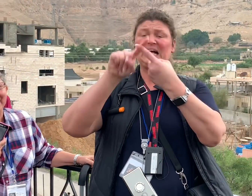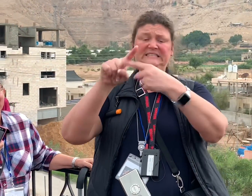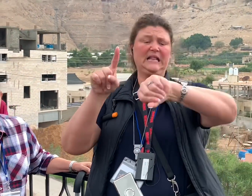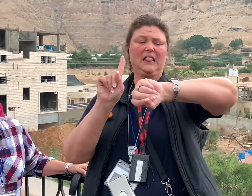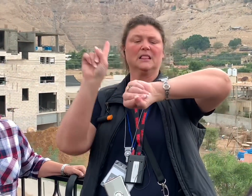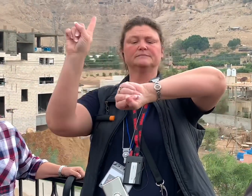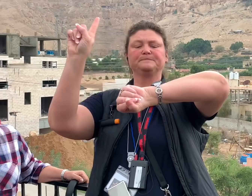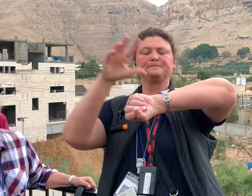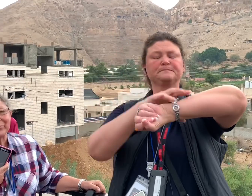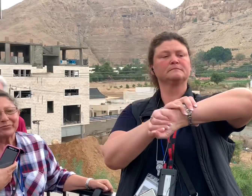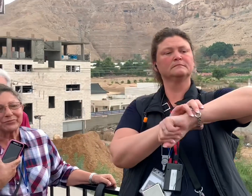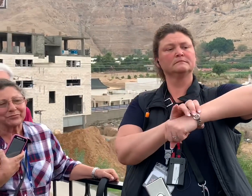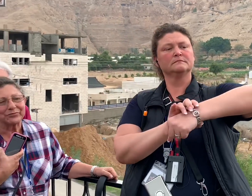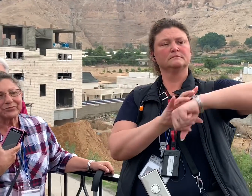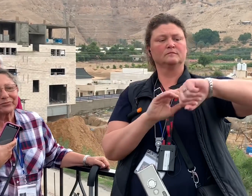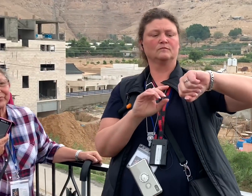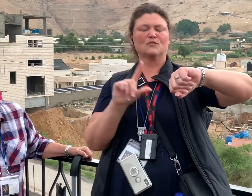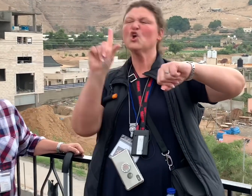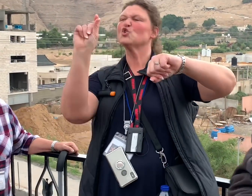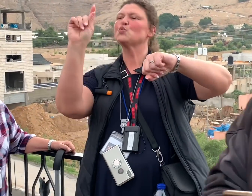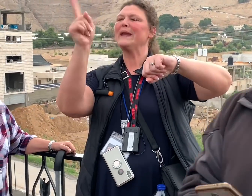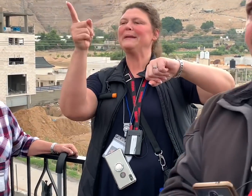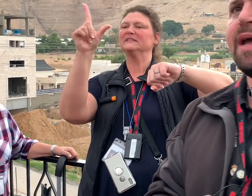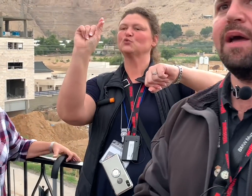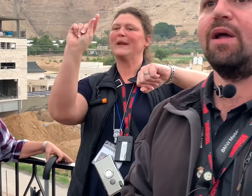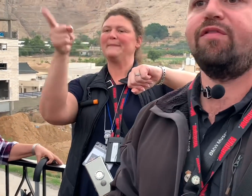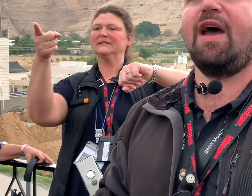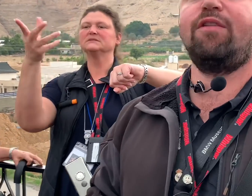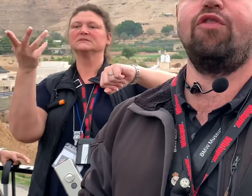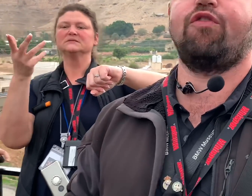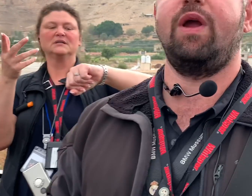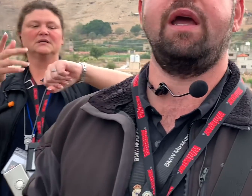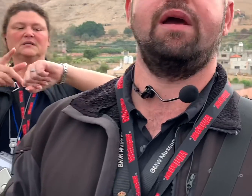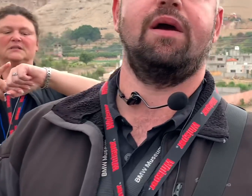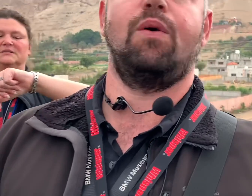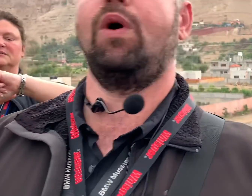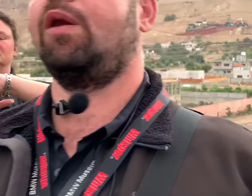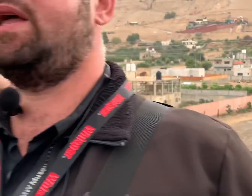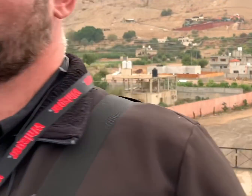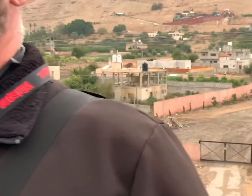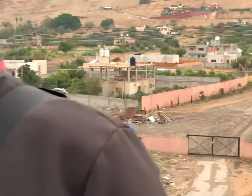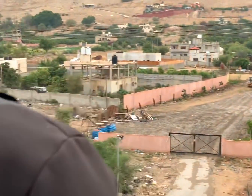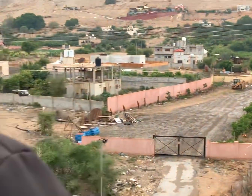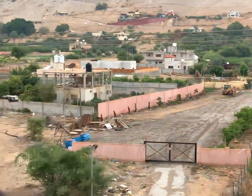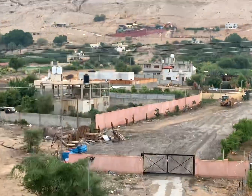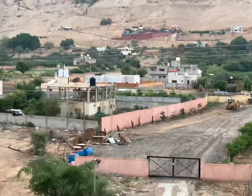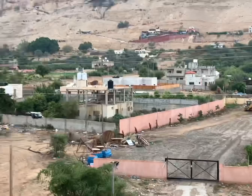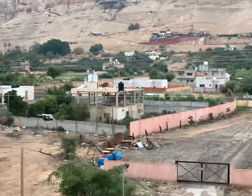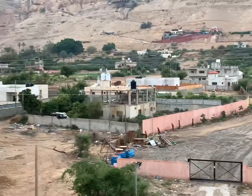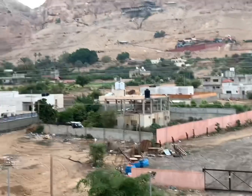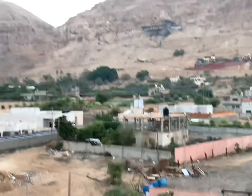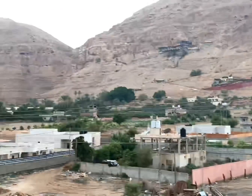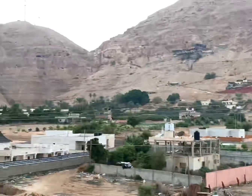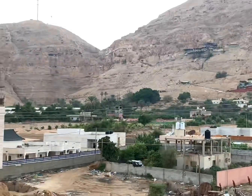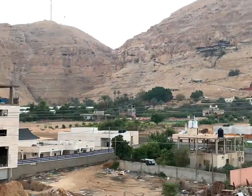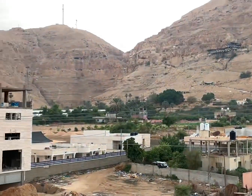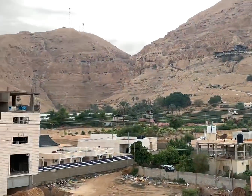until... You have 20 minutes, okay? 10 to 3, we'll meet in a bus, okay?